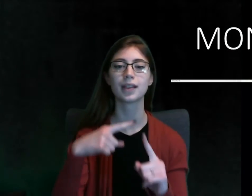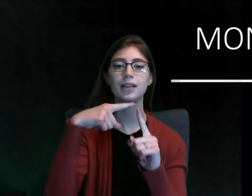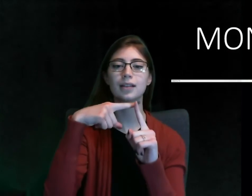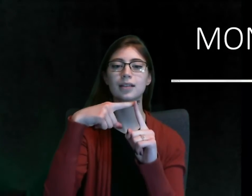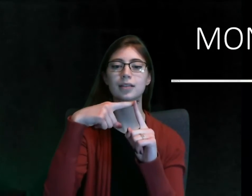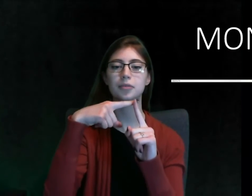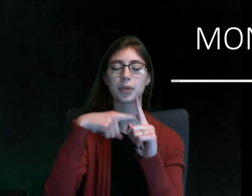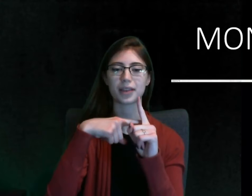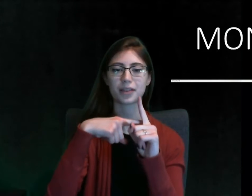Month.